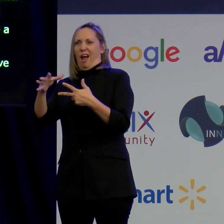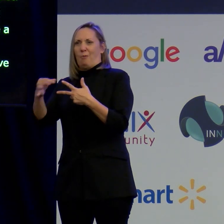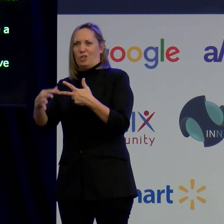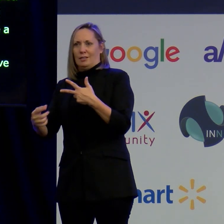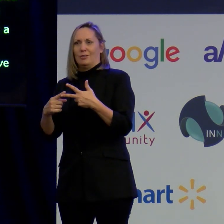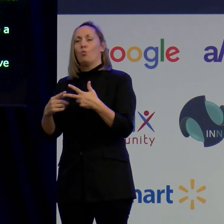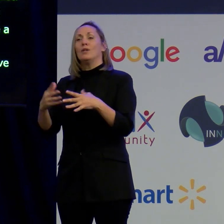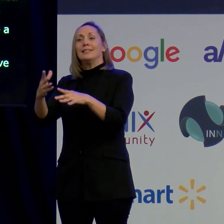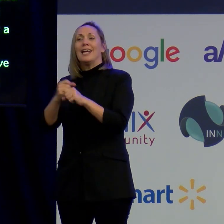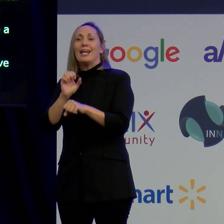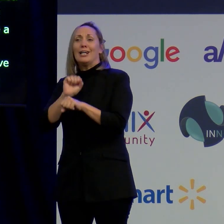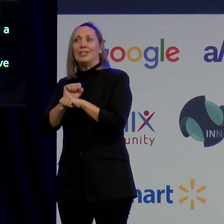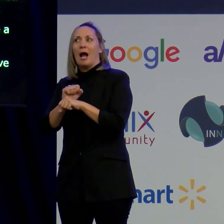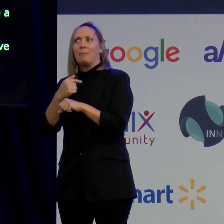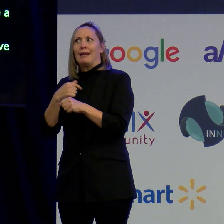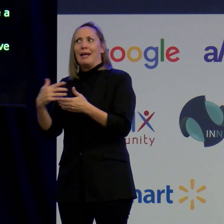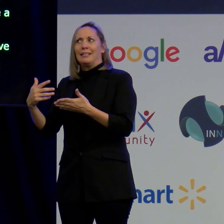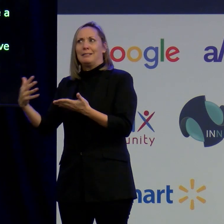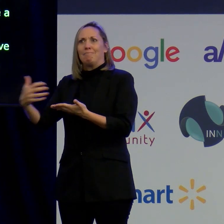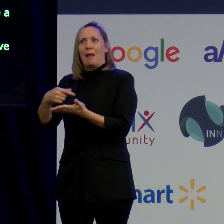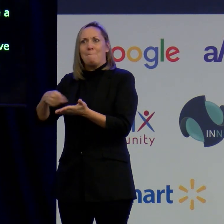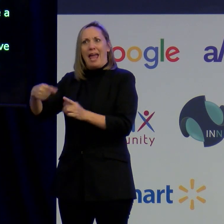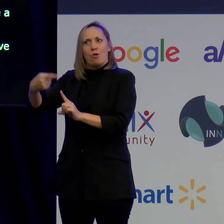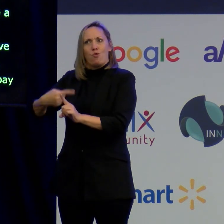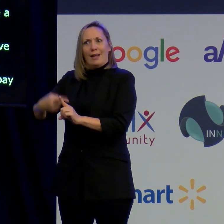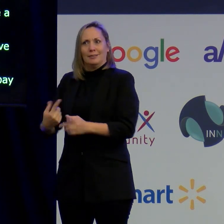was getting a job that would pay the rent.